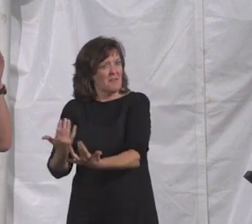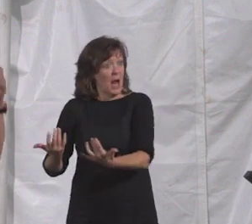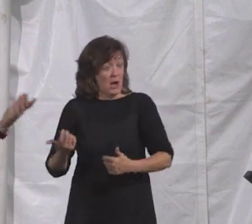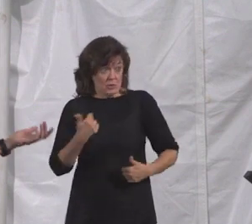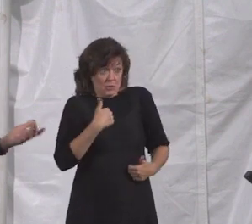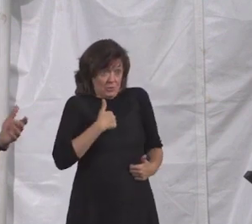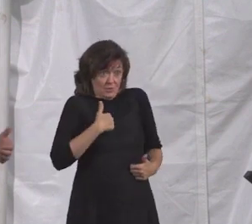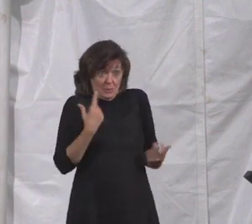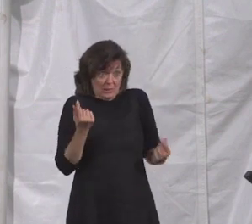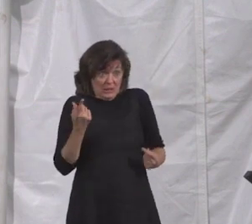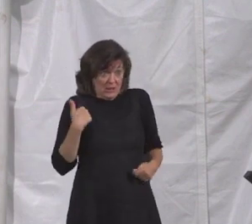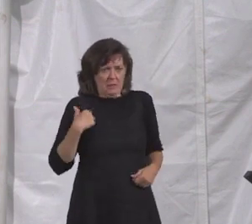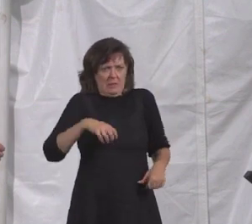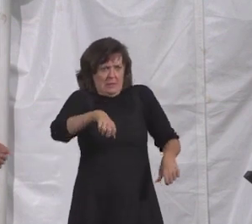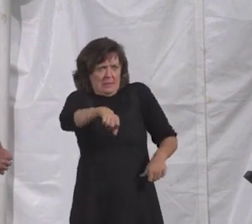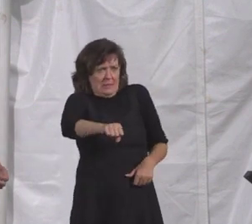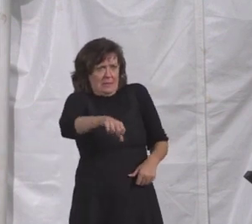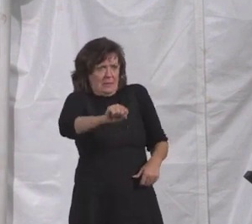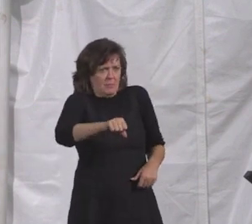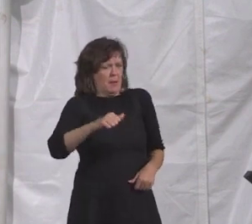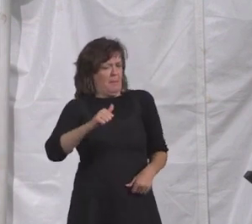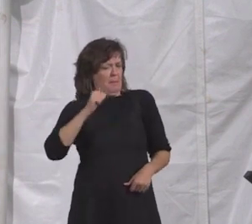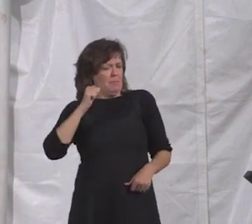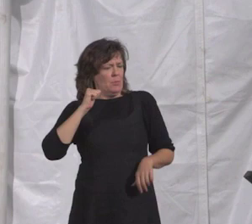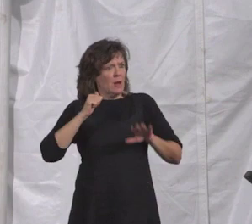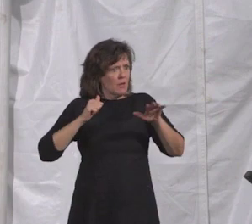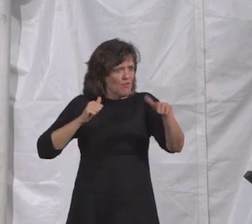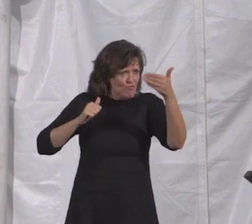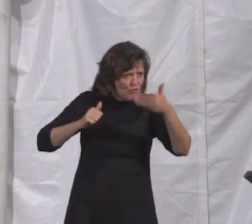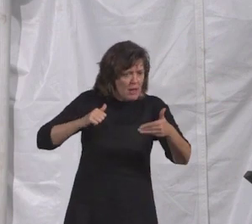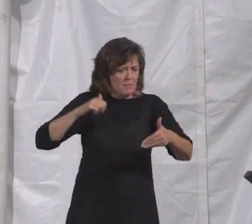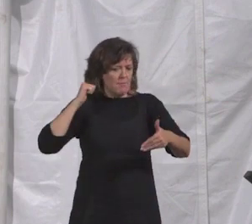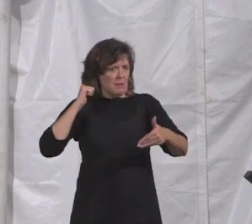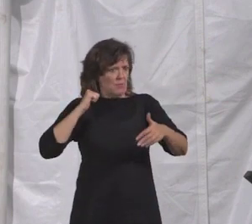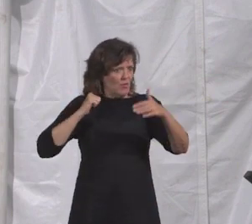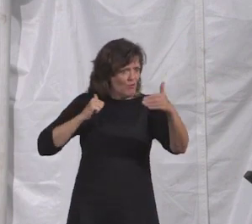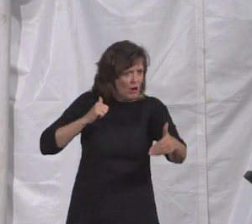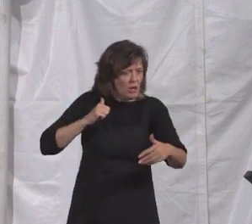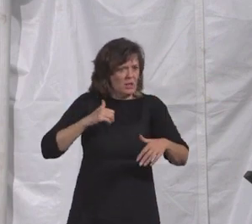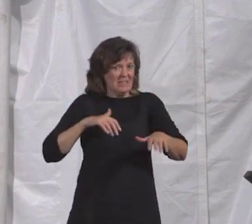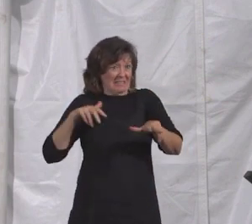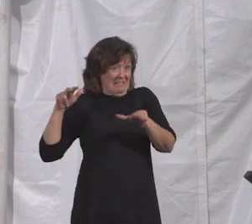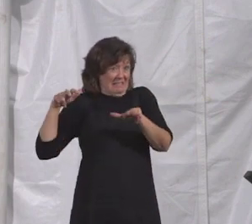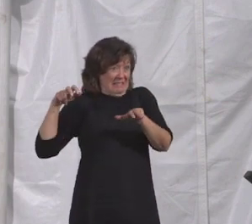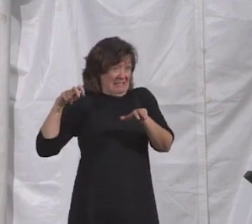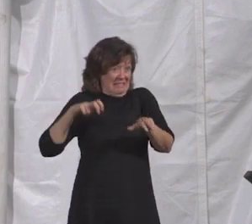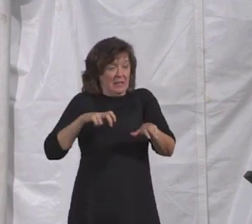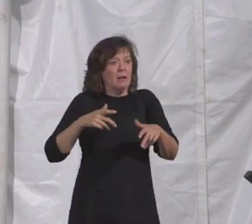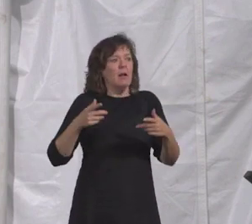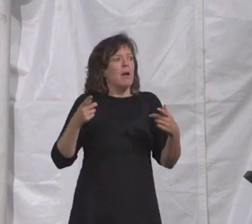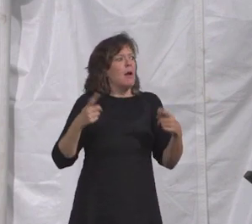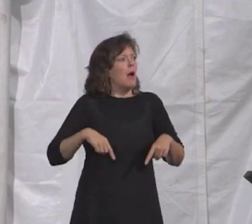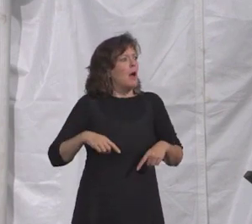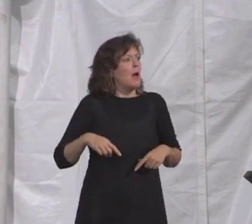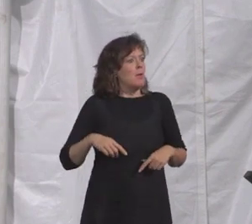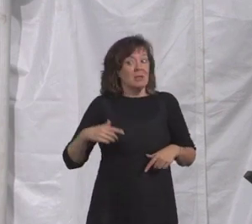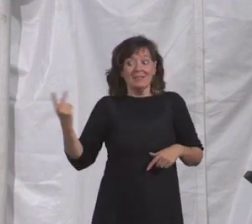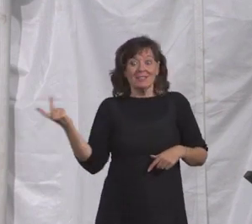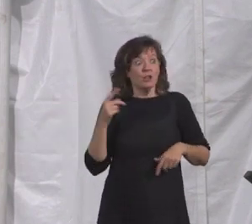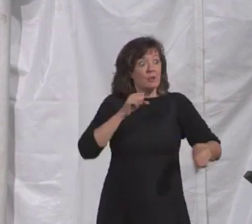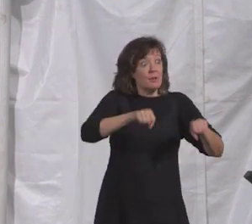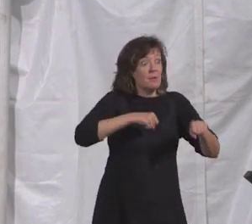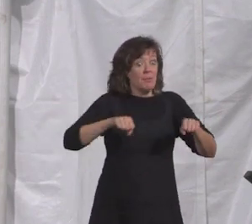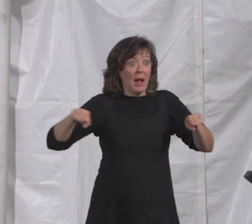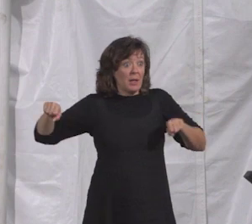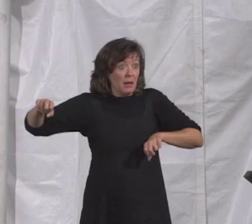brake, front brake. Elmore started to brake, back brake, back brake, front brake. And then shoo, Nora shot in between us, going 700